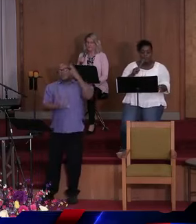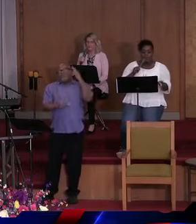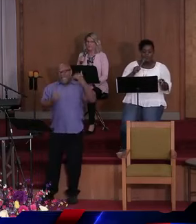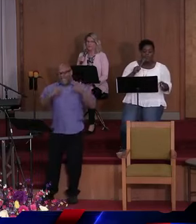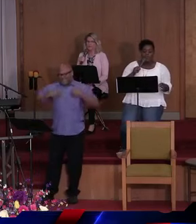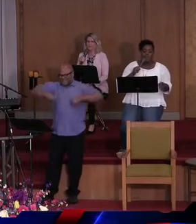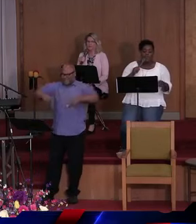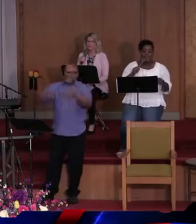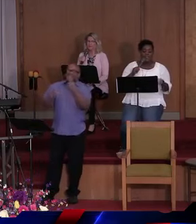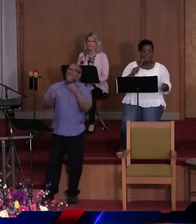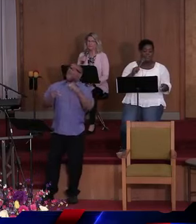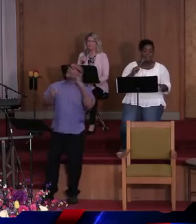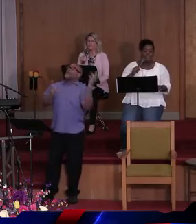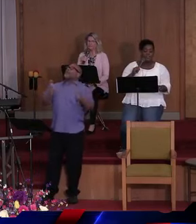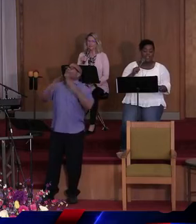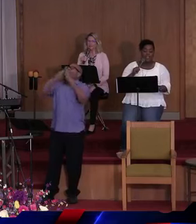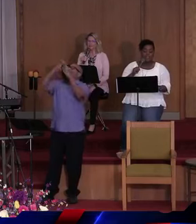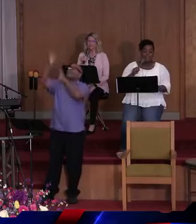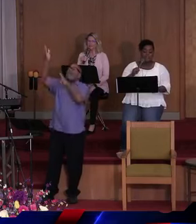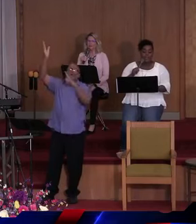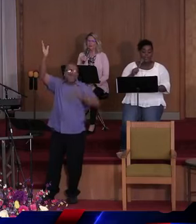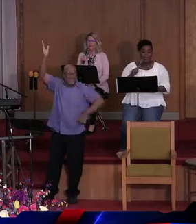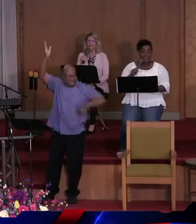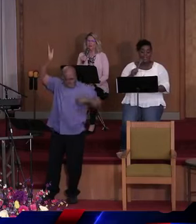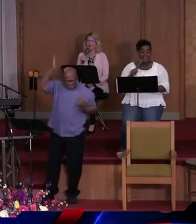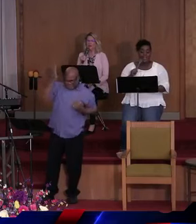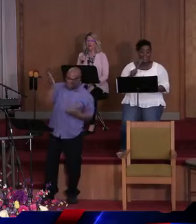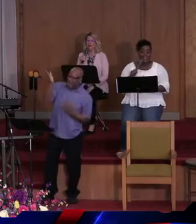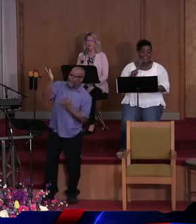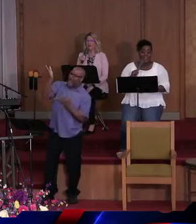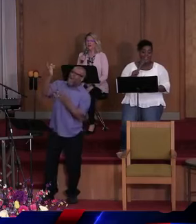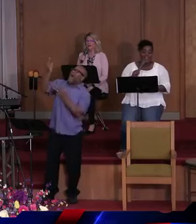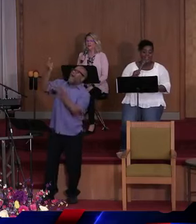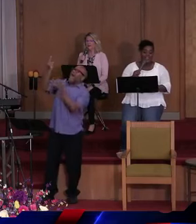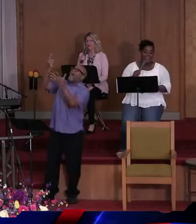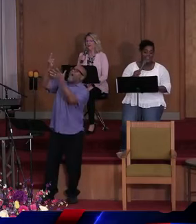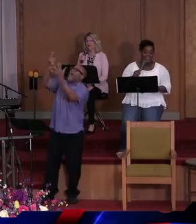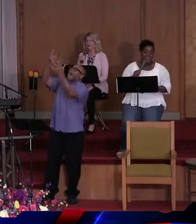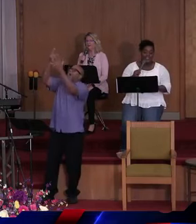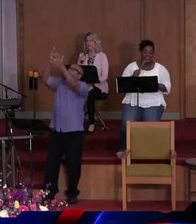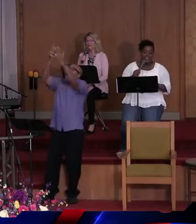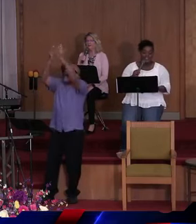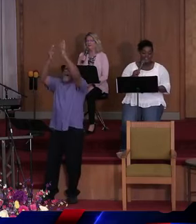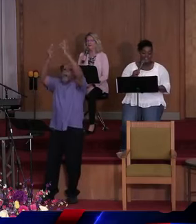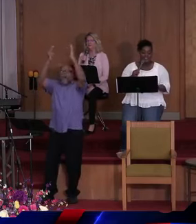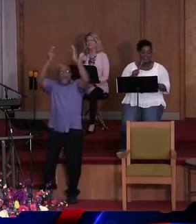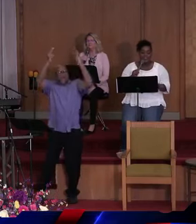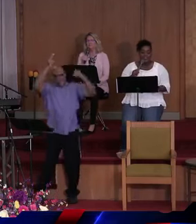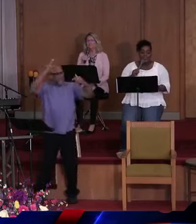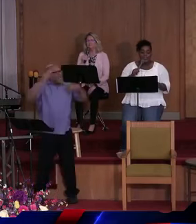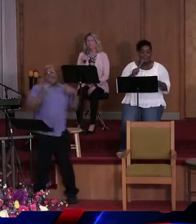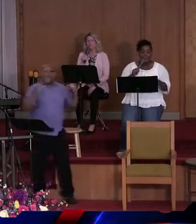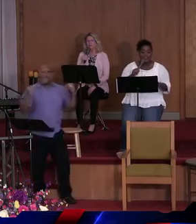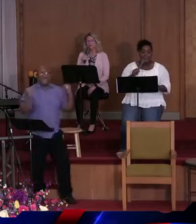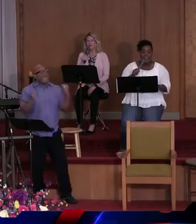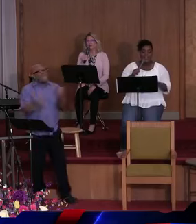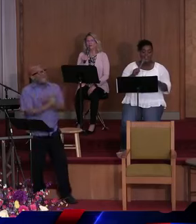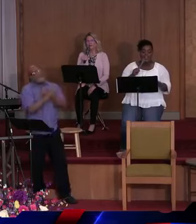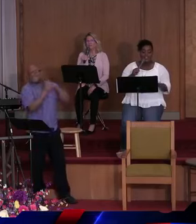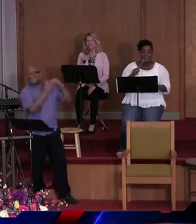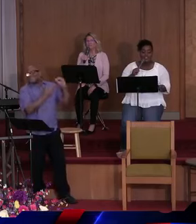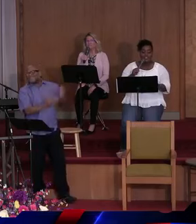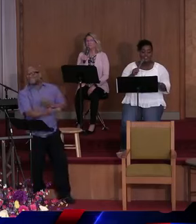name. Lord, I lift your name on high. I love to sing your praises. Lord,